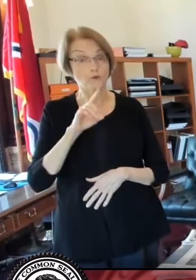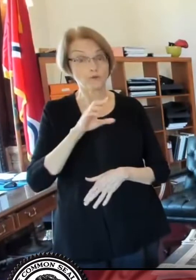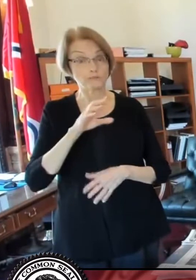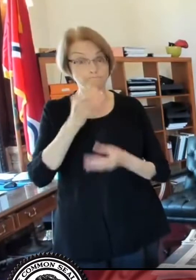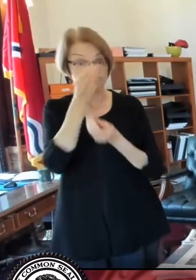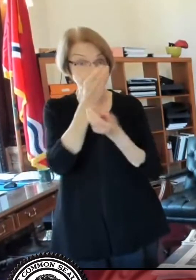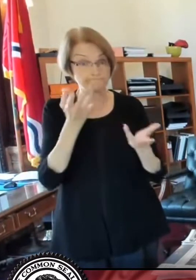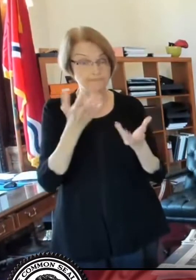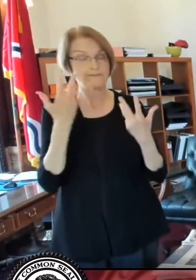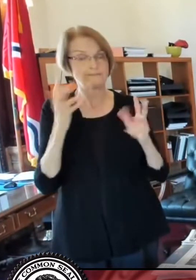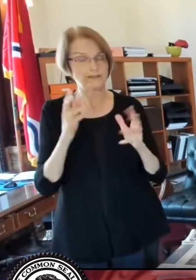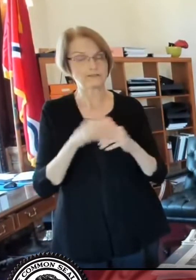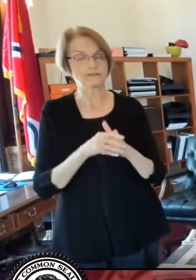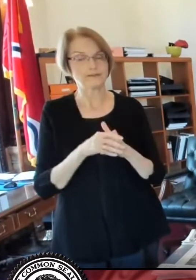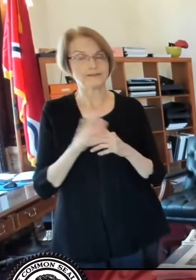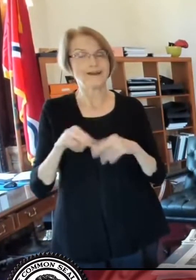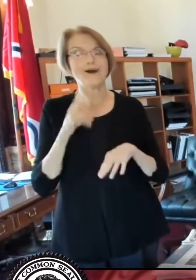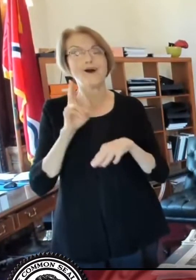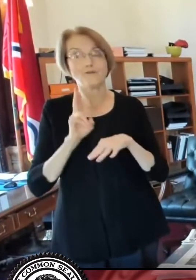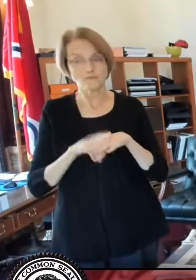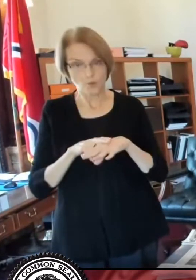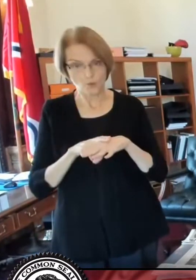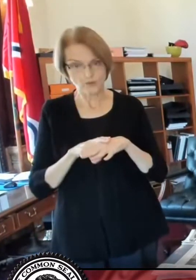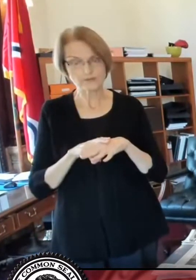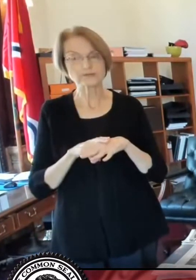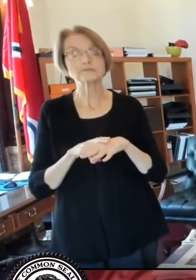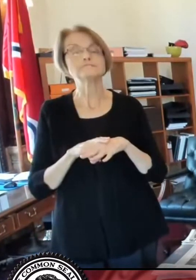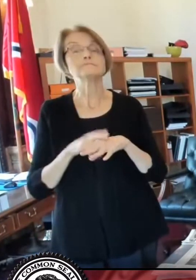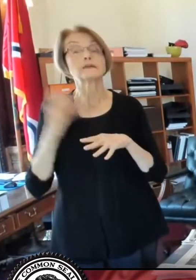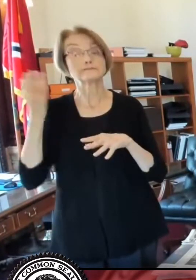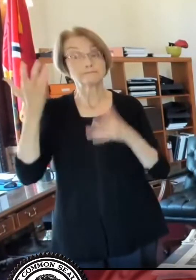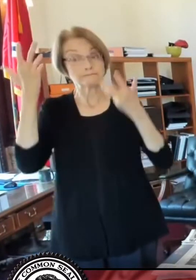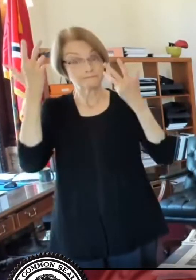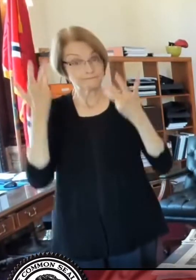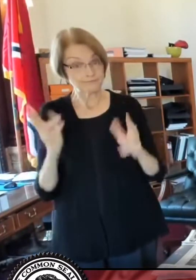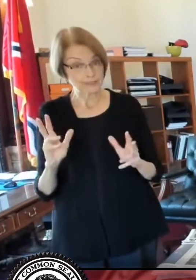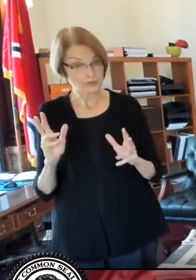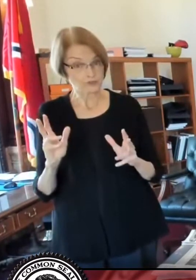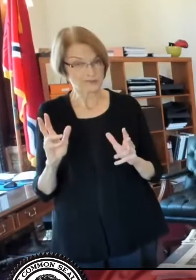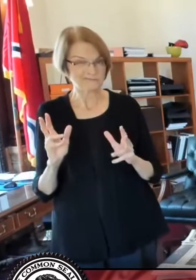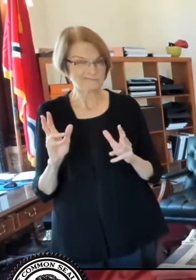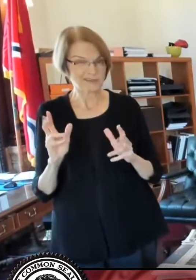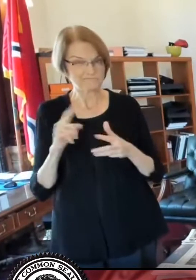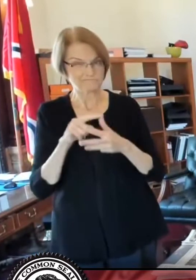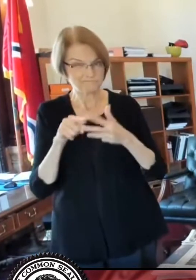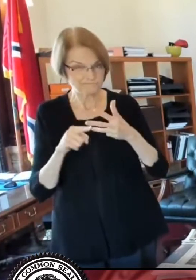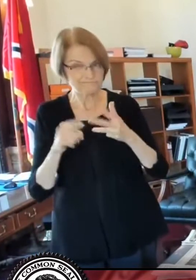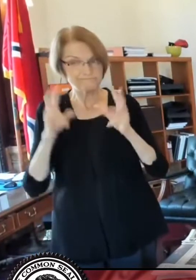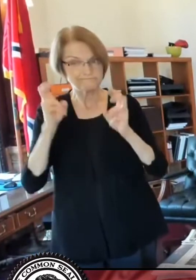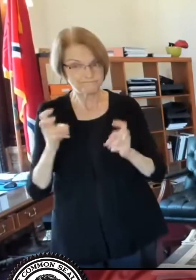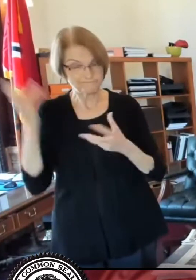course, we'll take your questions about COVID as soon as I cover a couple more things with you.